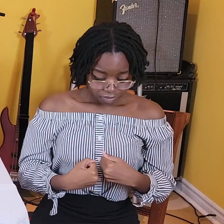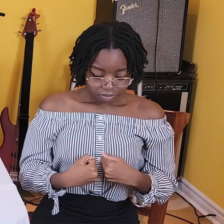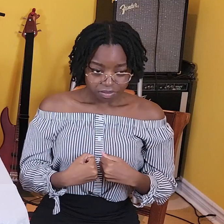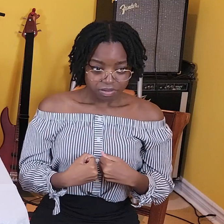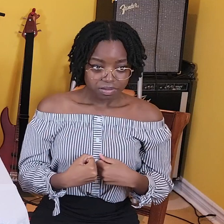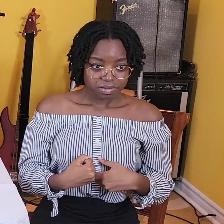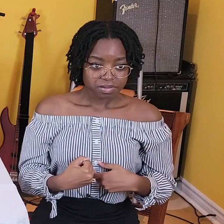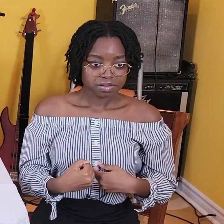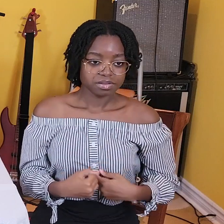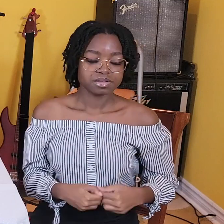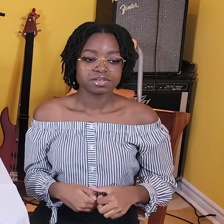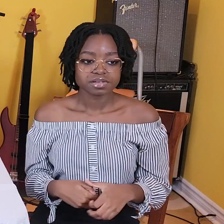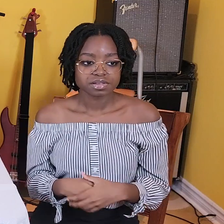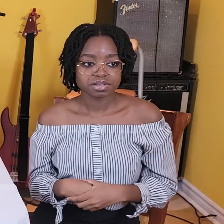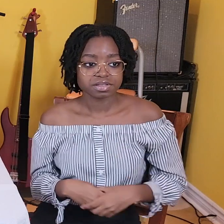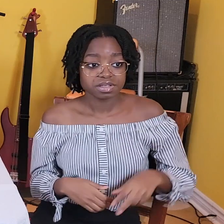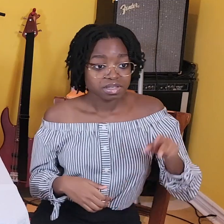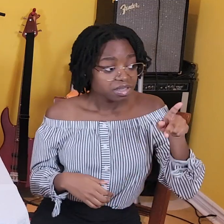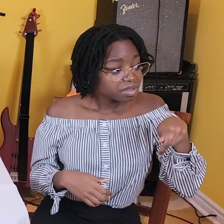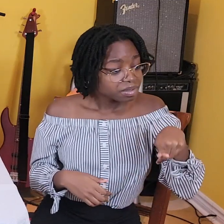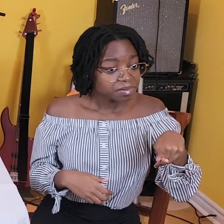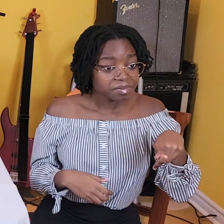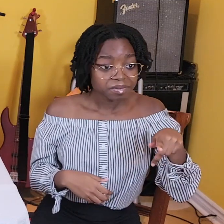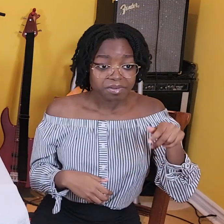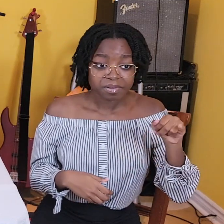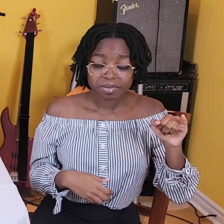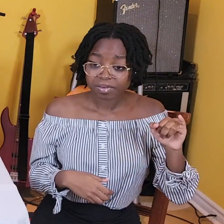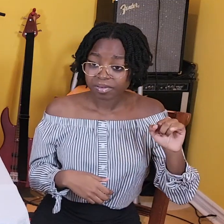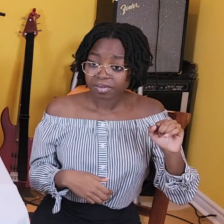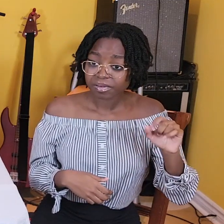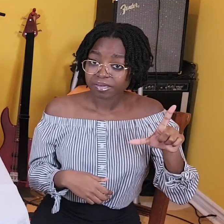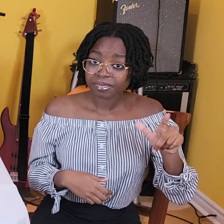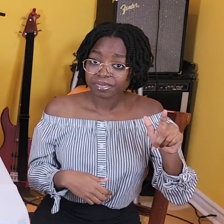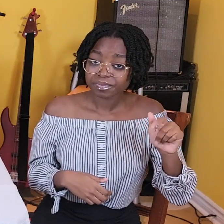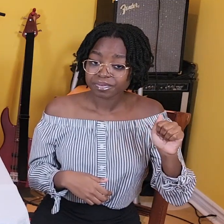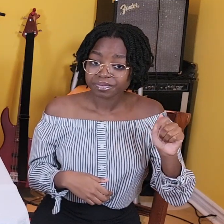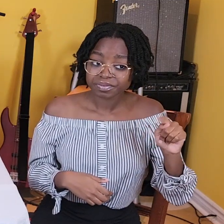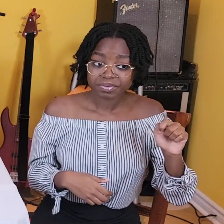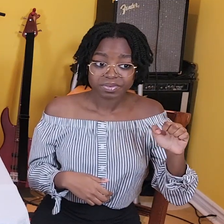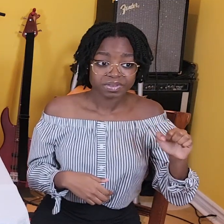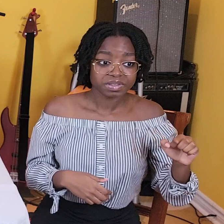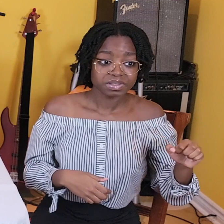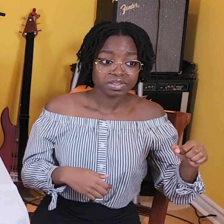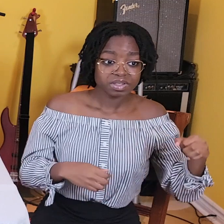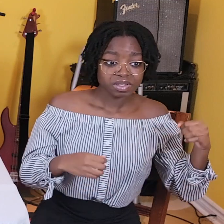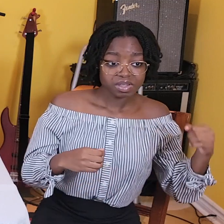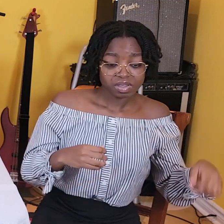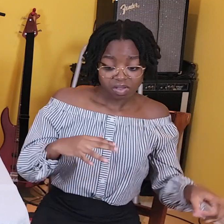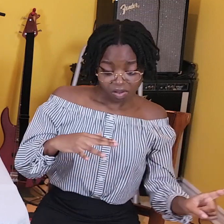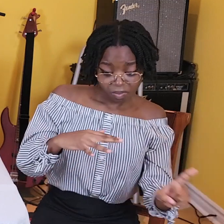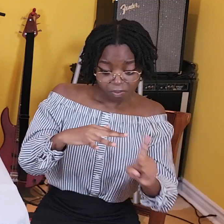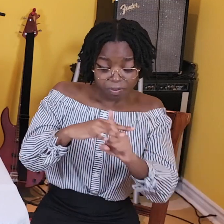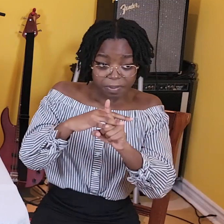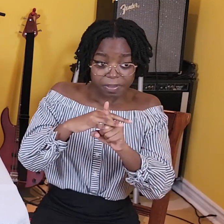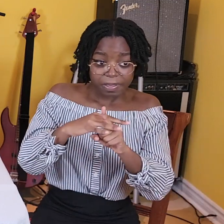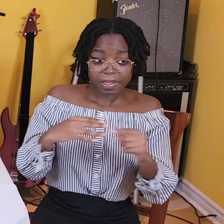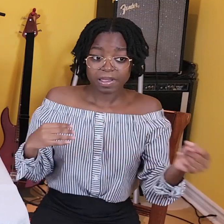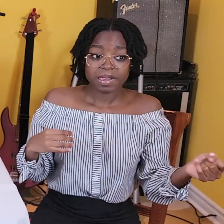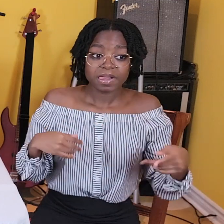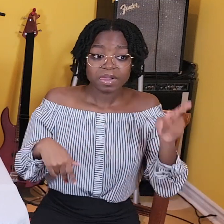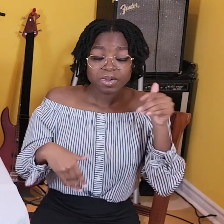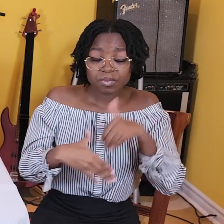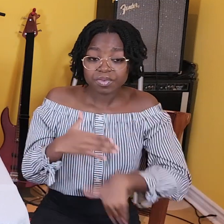you may know that I find no fault in him. Then Jesus came out, wearing the crown of thorns and a purple robe, and Pilate said to